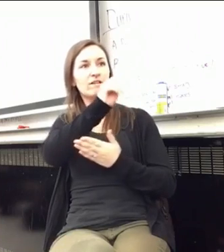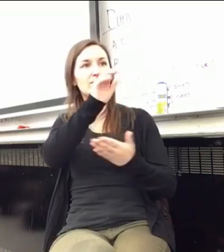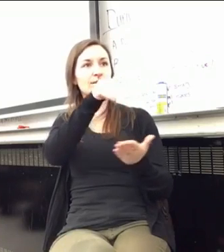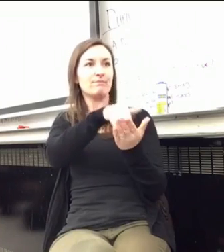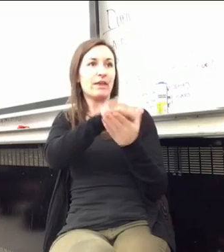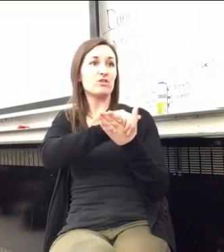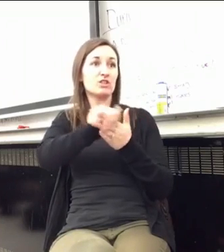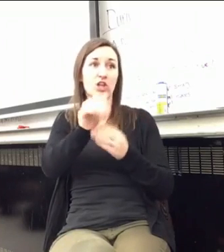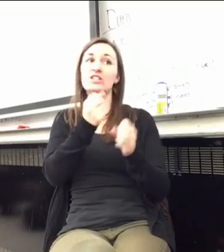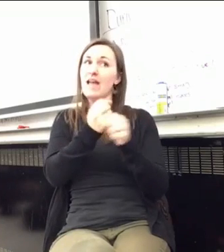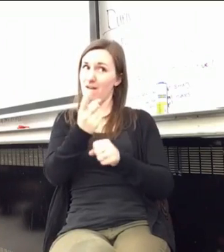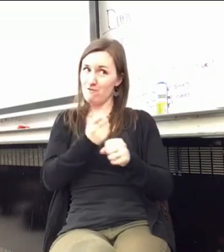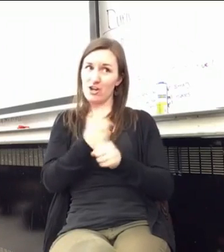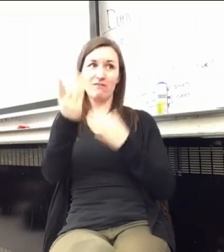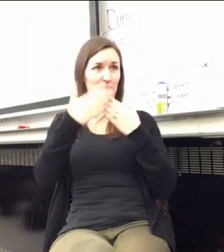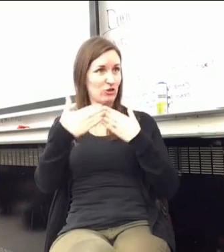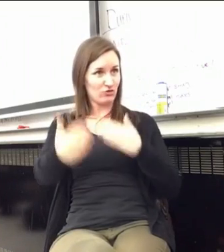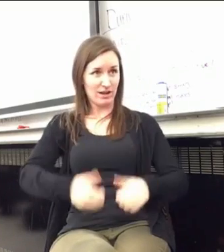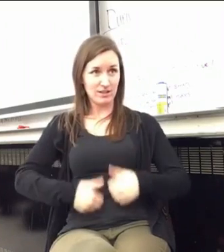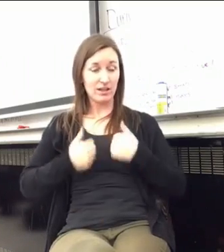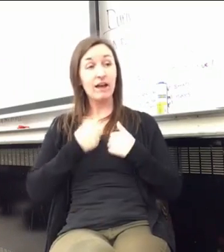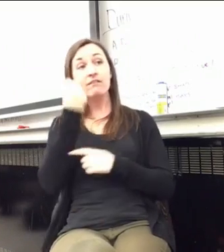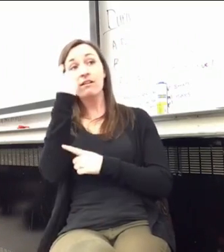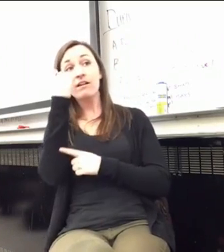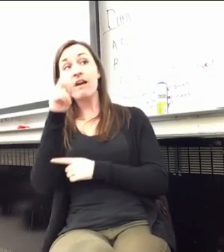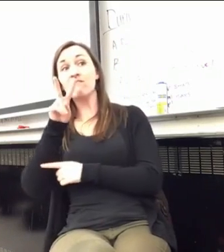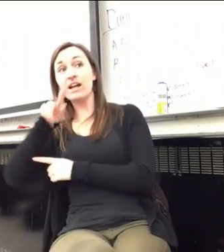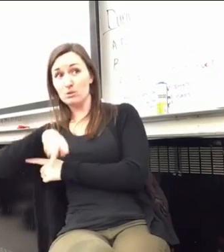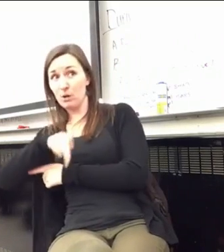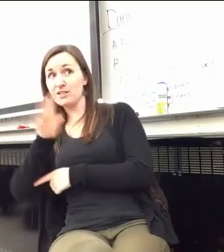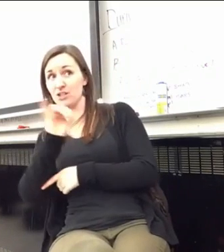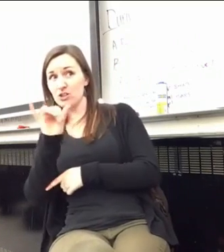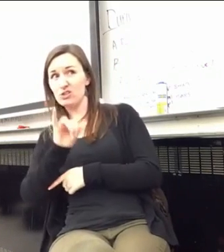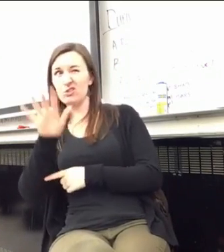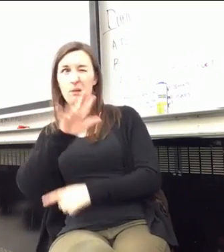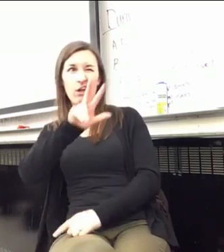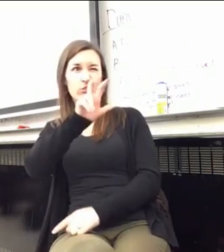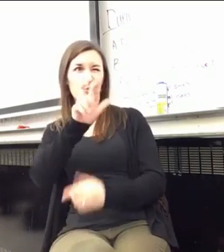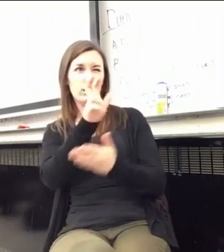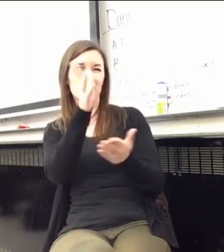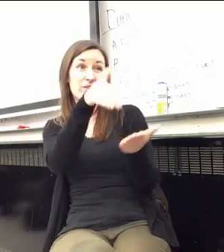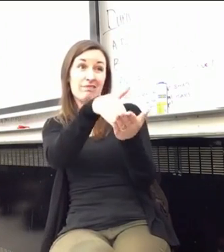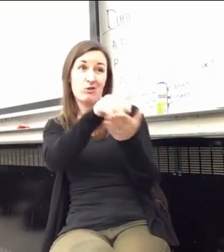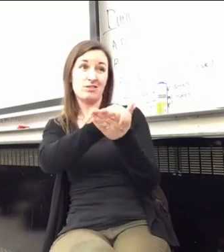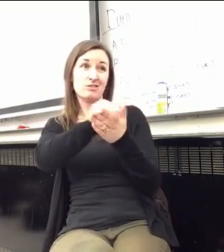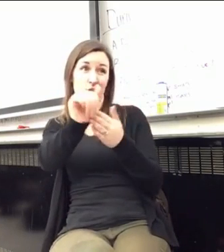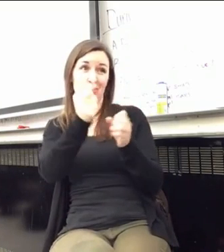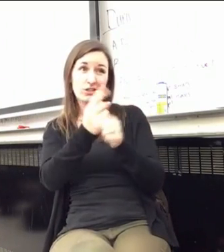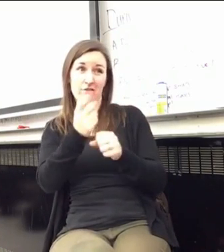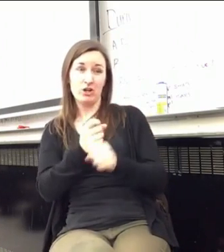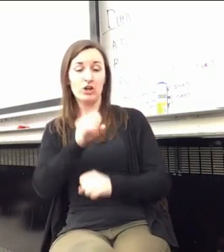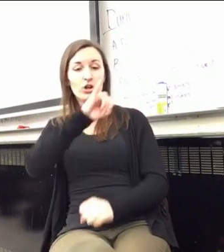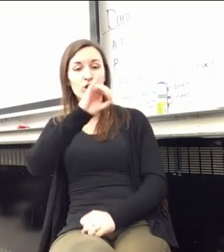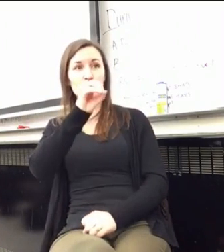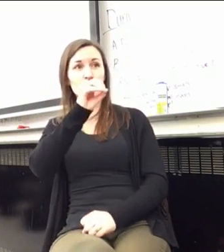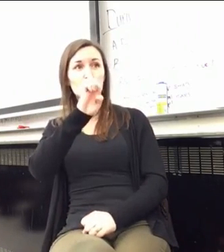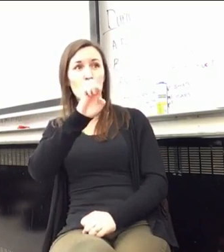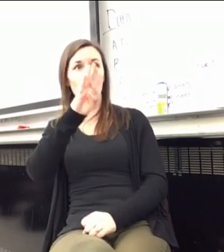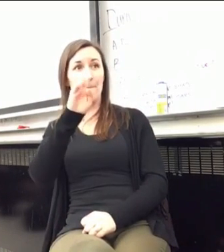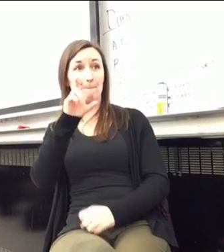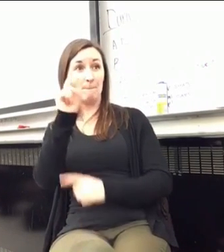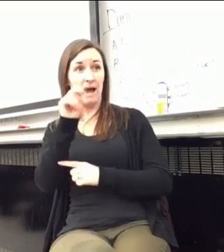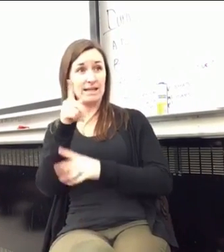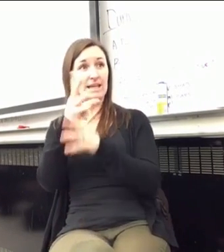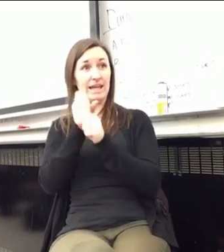today, the vice presidents also get a pension. It's about $300,000 a year. Joe Biden gets that amount,